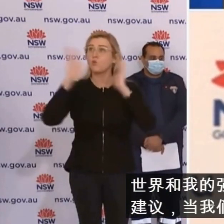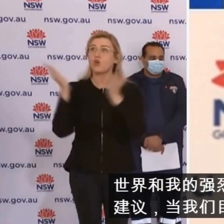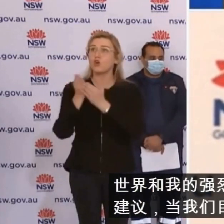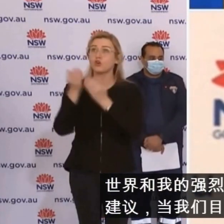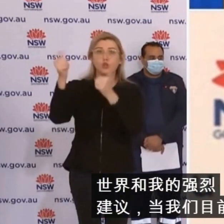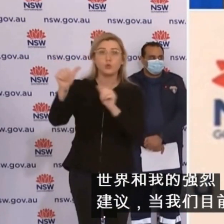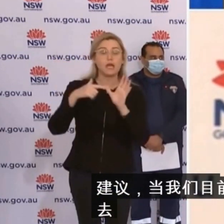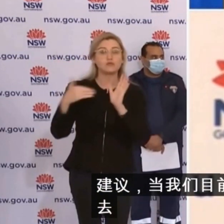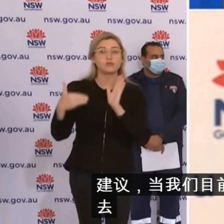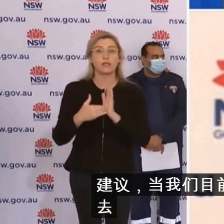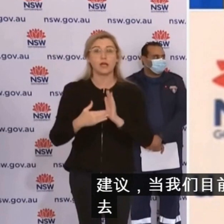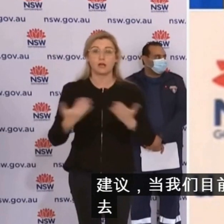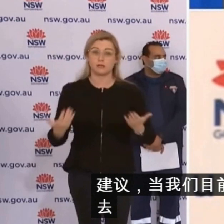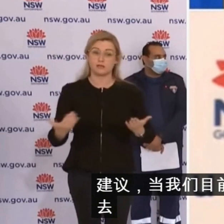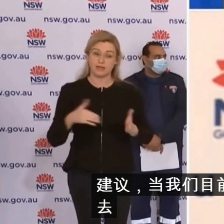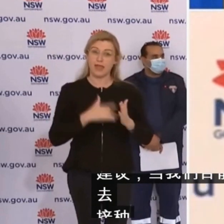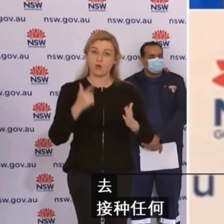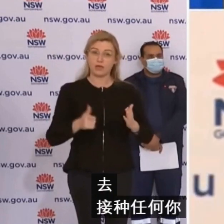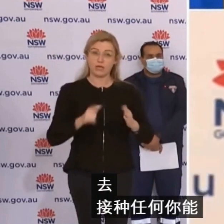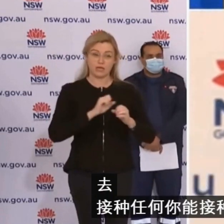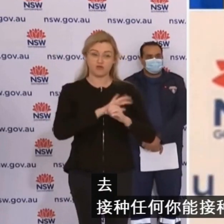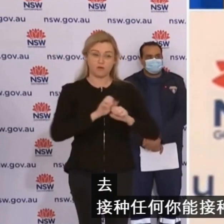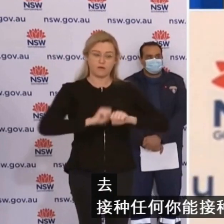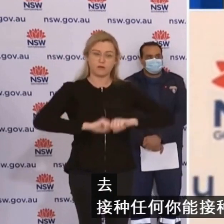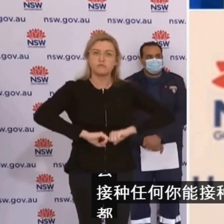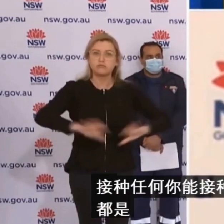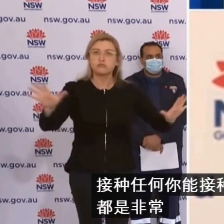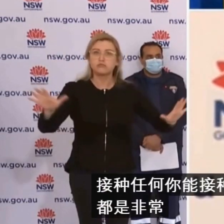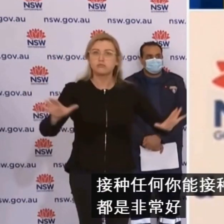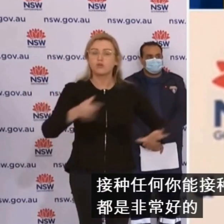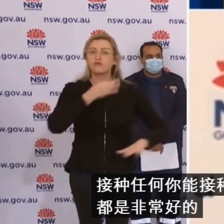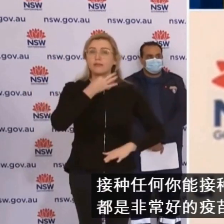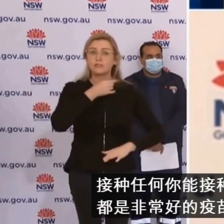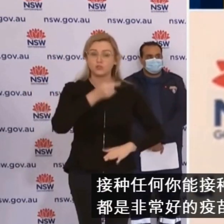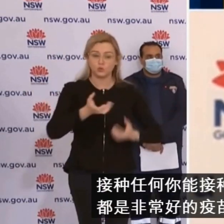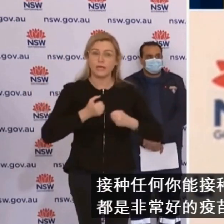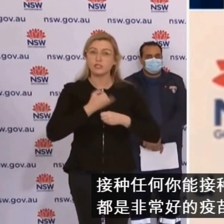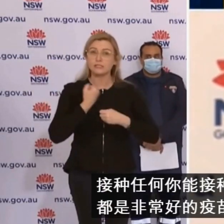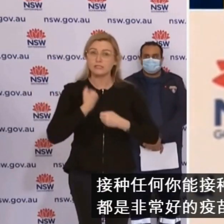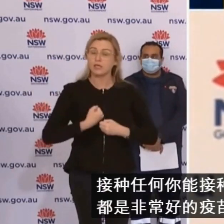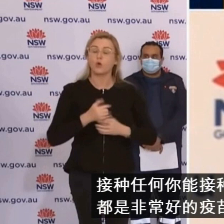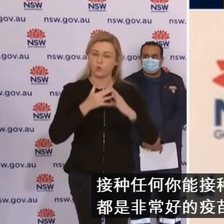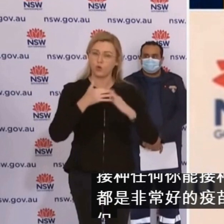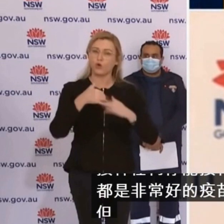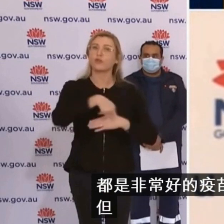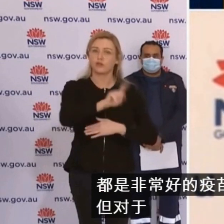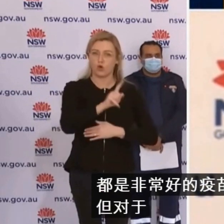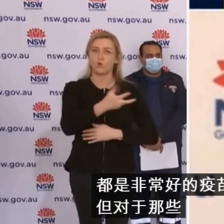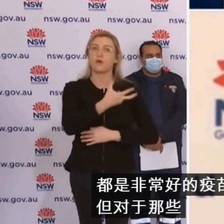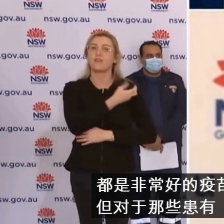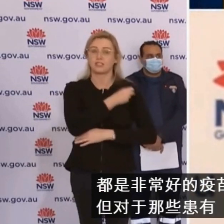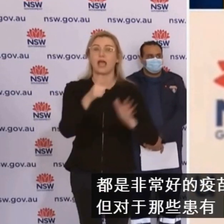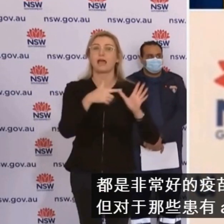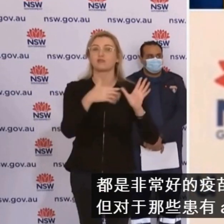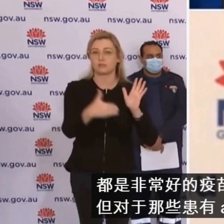a breakout of the viruses we have at the moment, is go and get whatever vaccine you can get. They're both very, very good vaccines. But for those